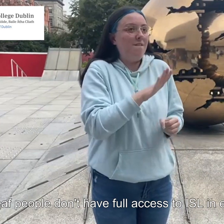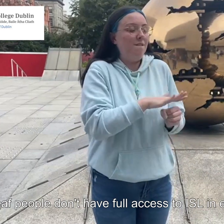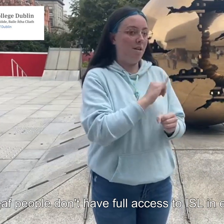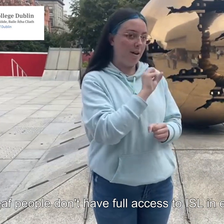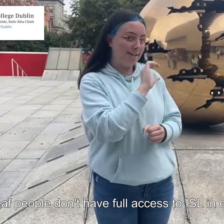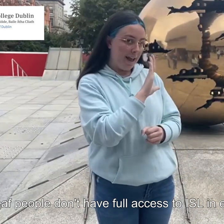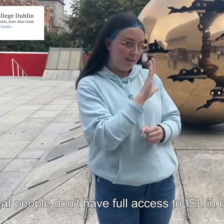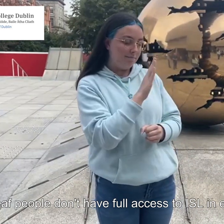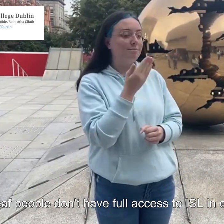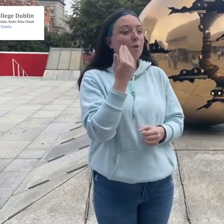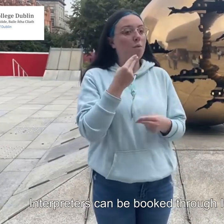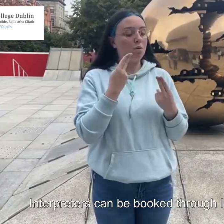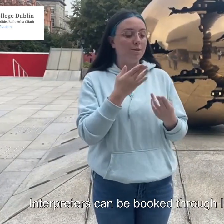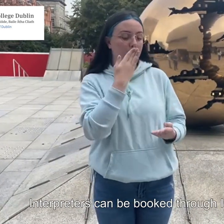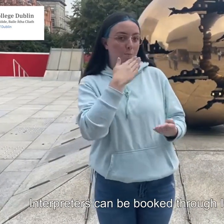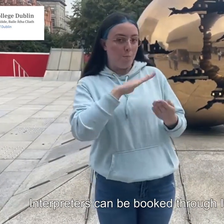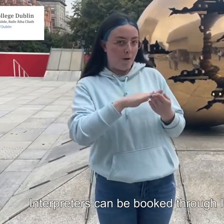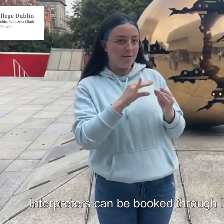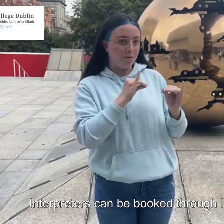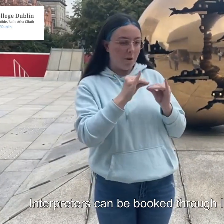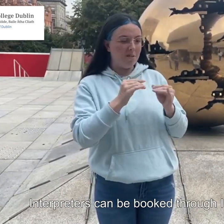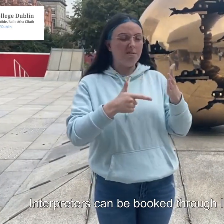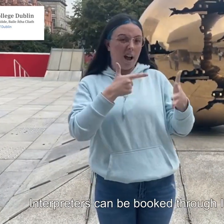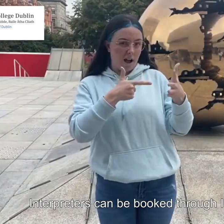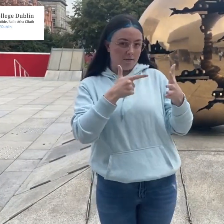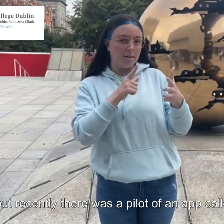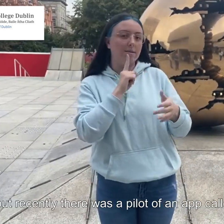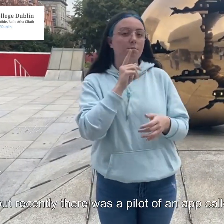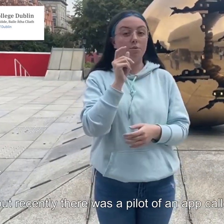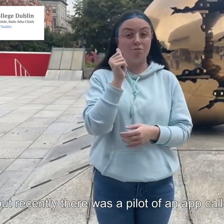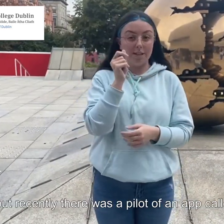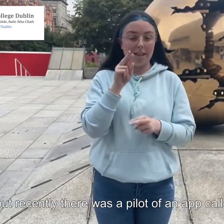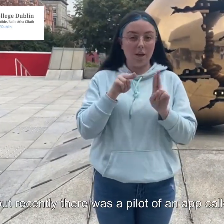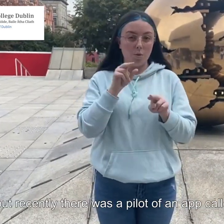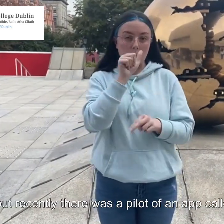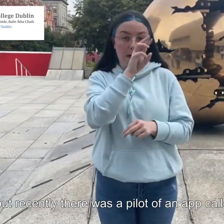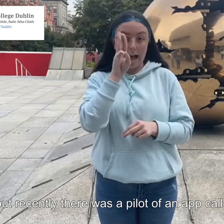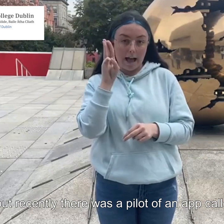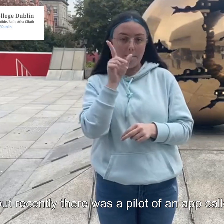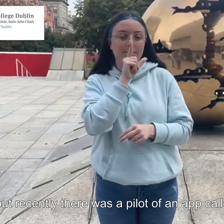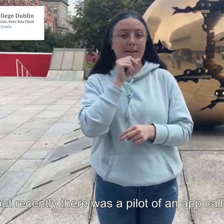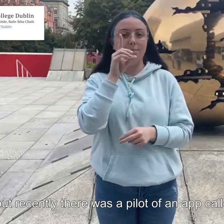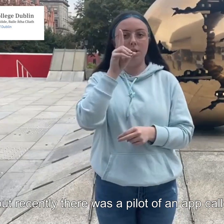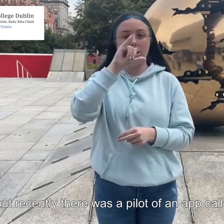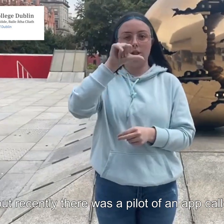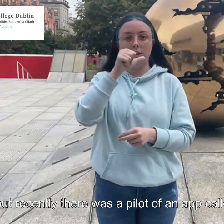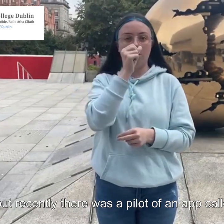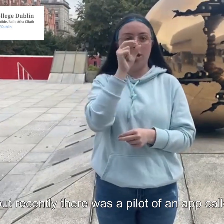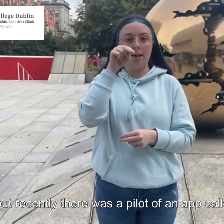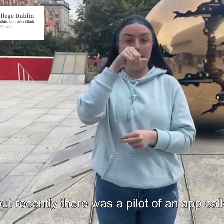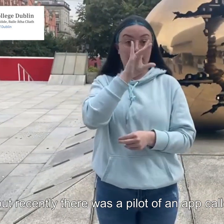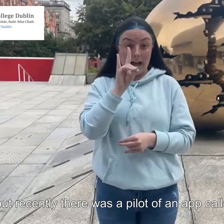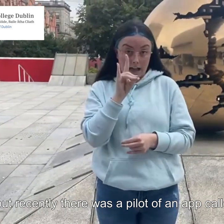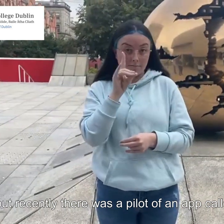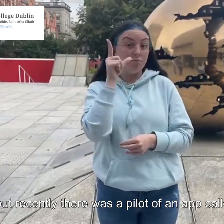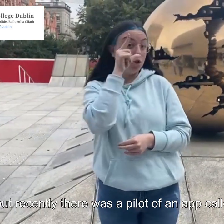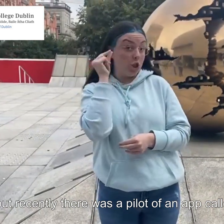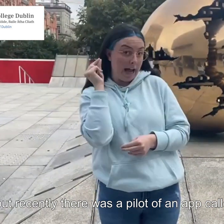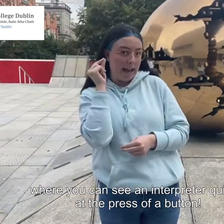have full access to ISL in everyday life. Interpreters can be booked through Iris, but recently there was a pilot of an app called Jana, where you